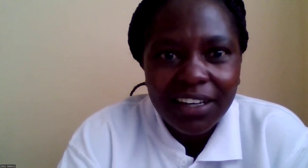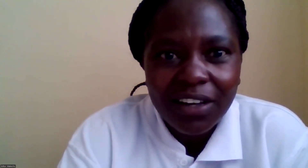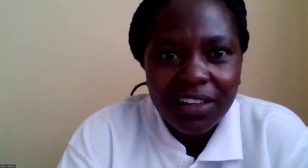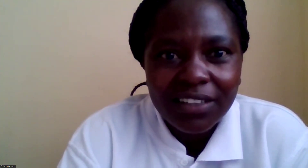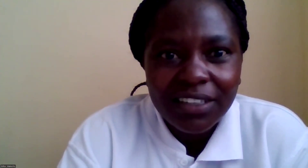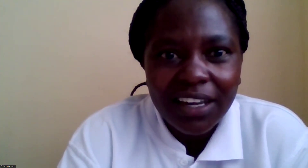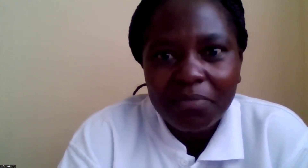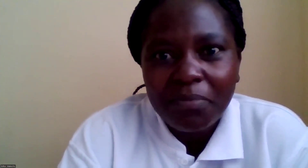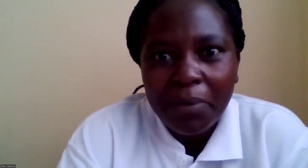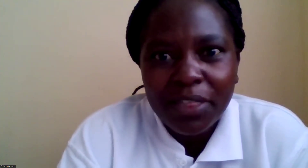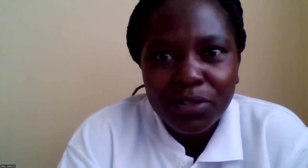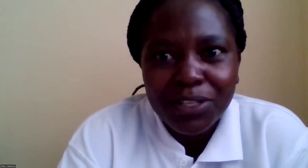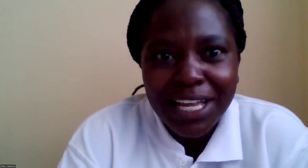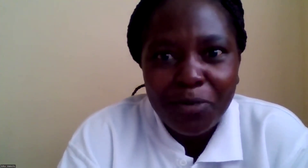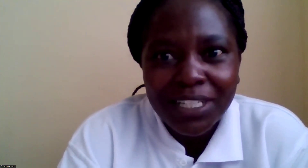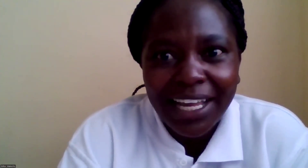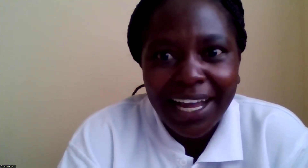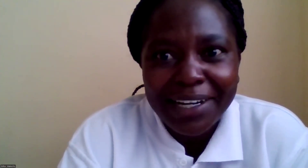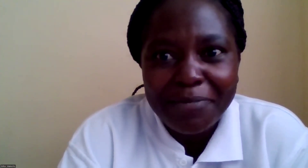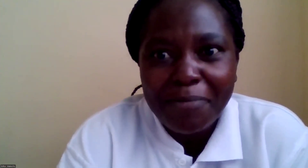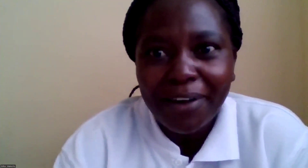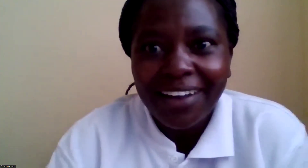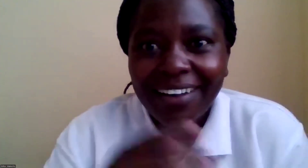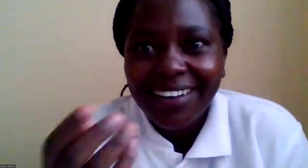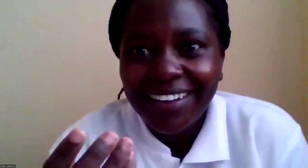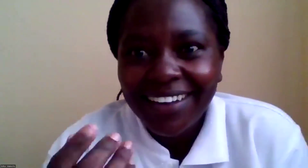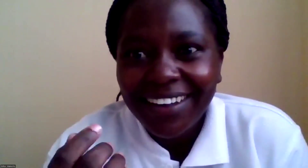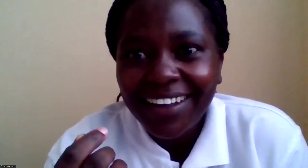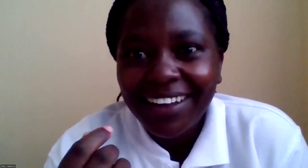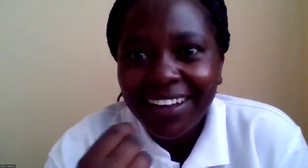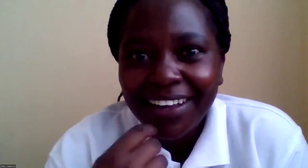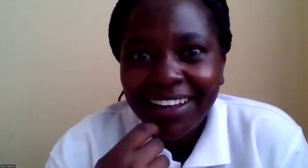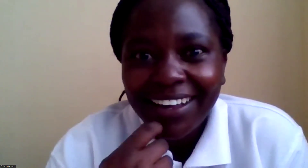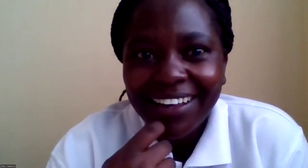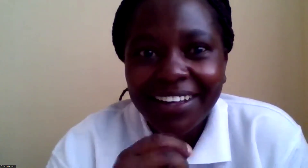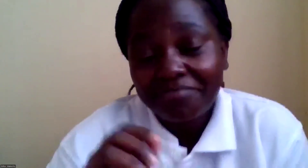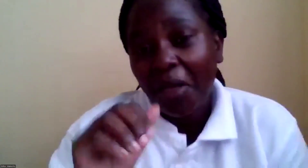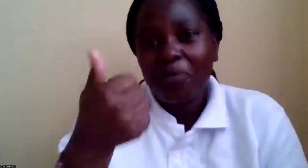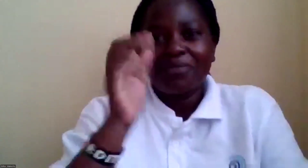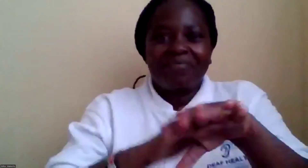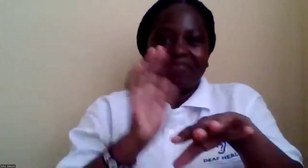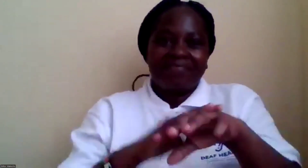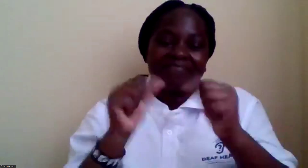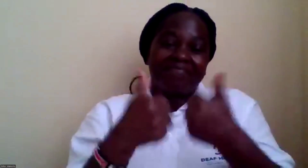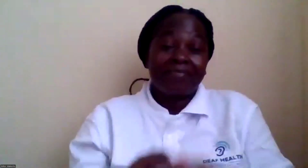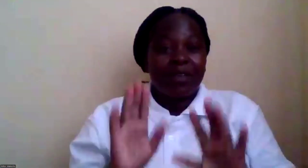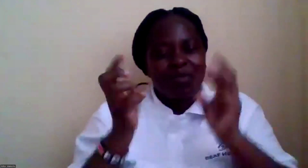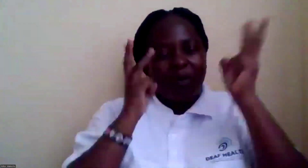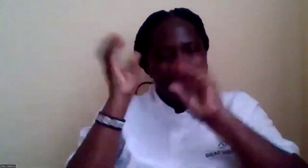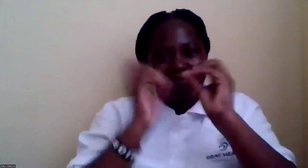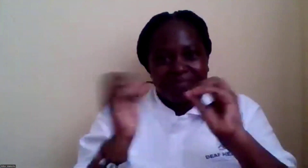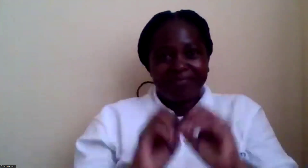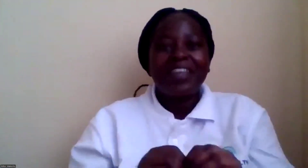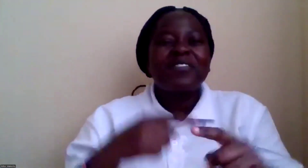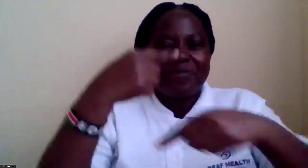and yeah, maybe those are what I can remember. Okay, great. No worries, you're on the right track.